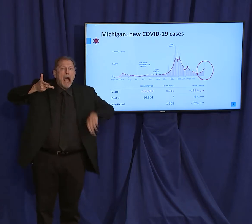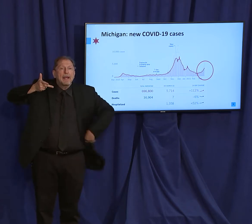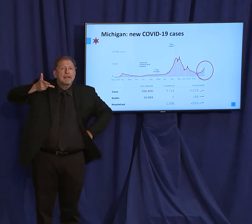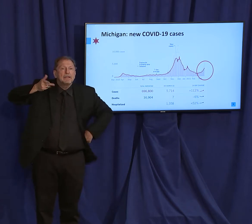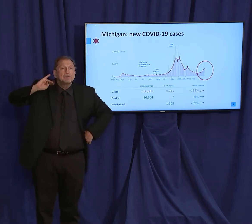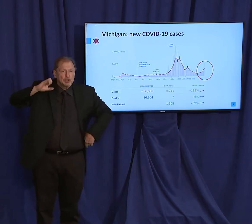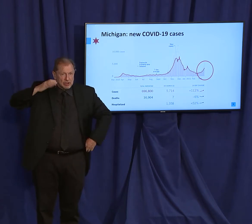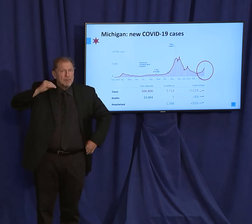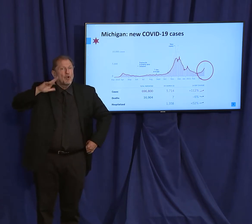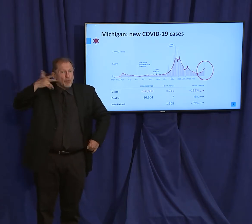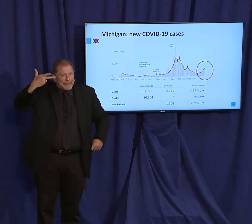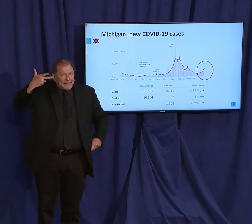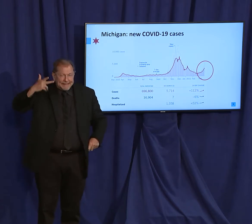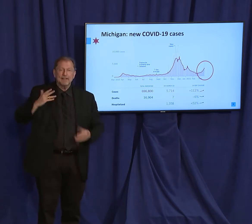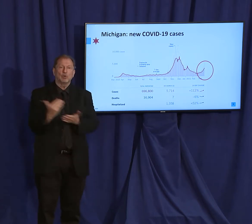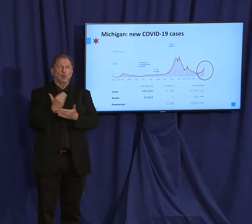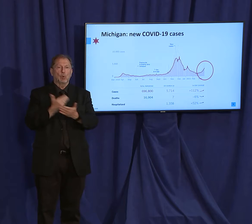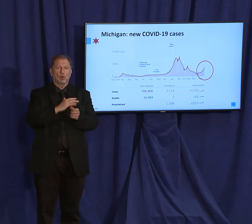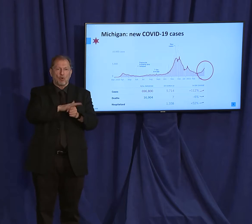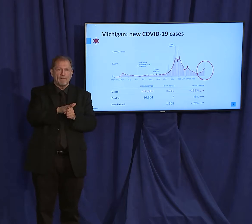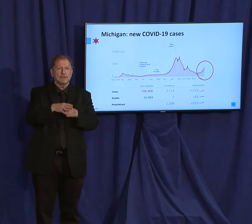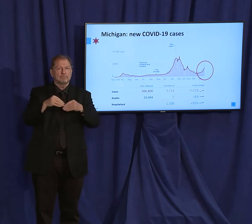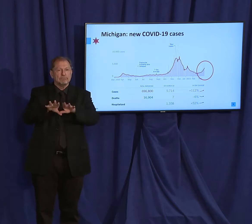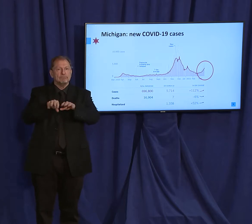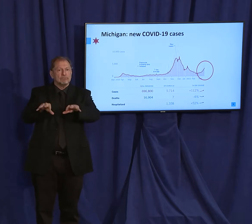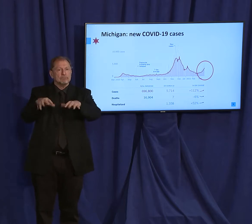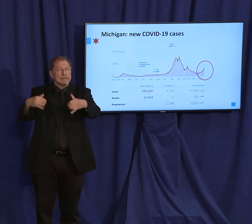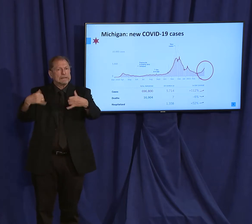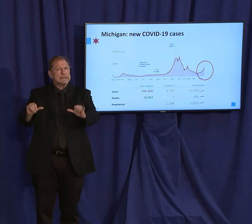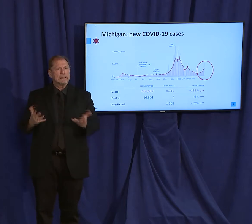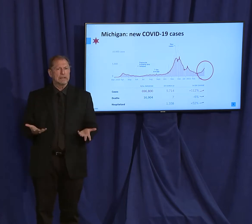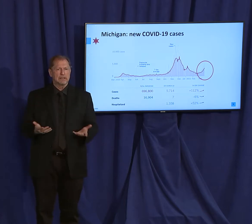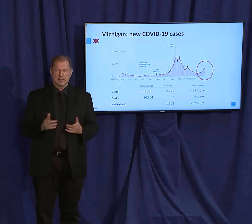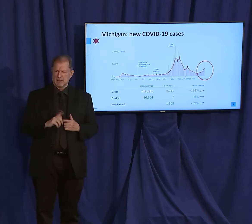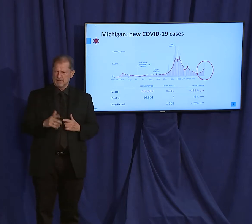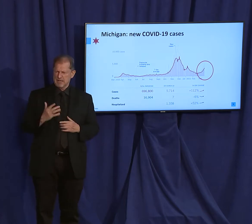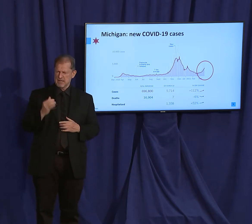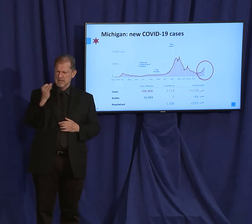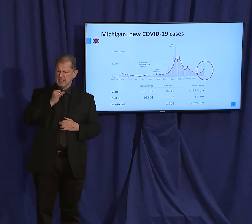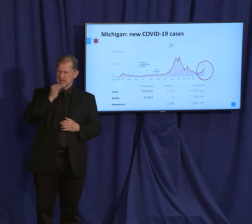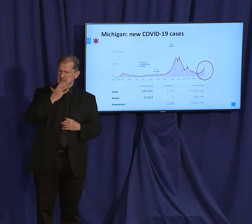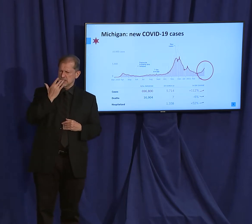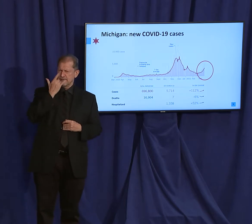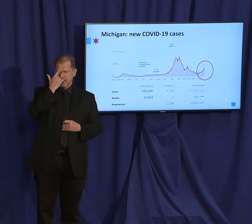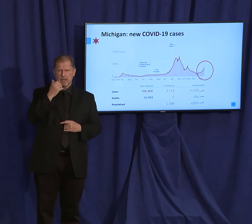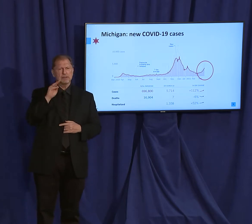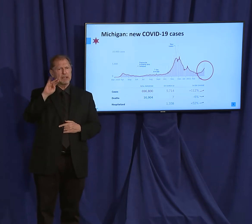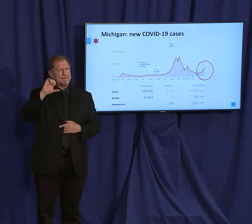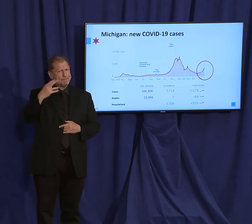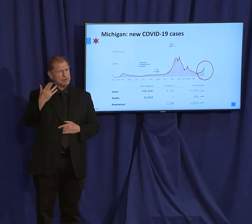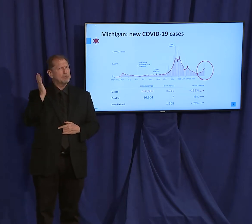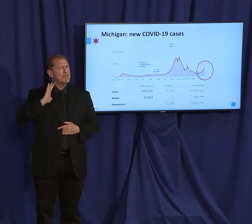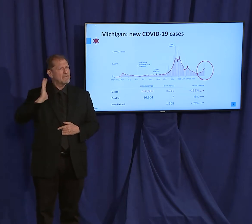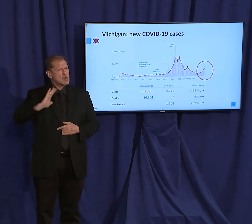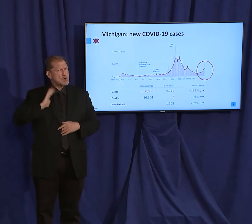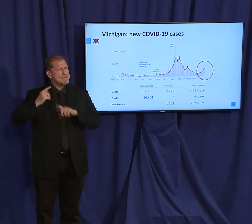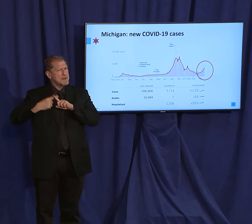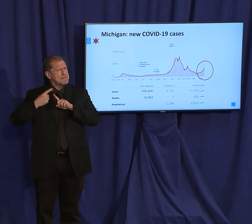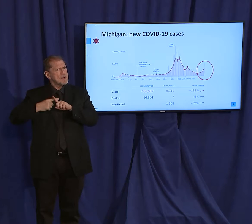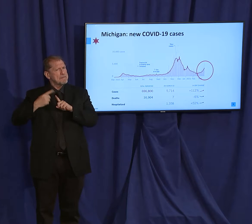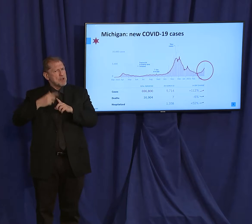new COVID cases, and it's surprising because they had been for months one of the best states in terms of COVID